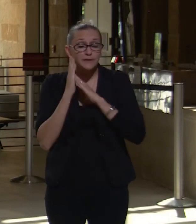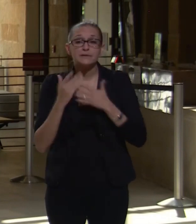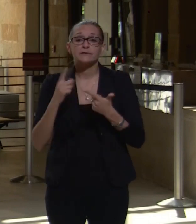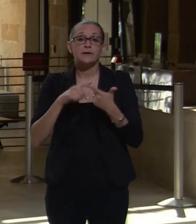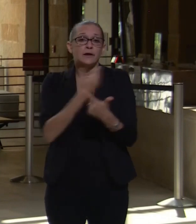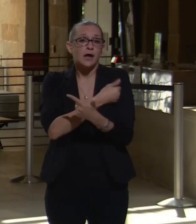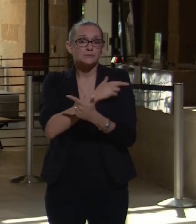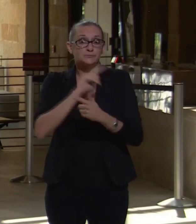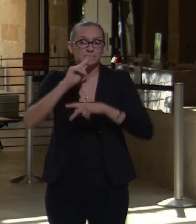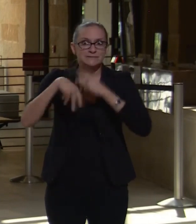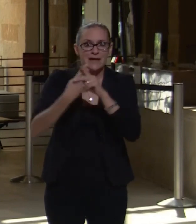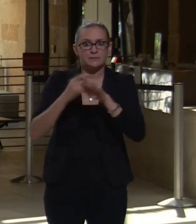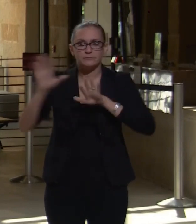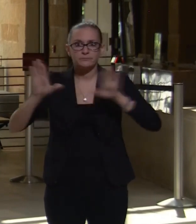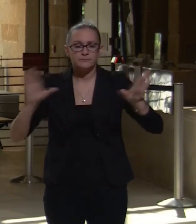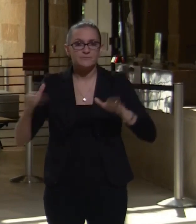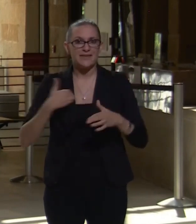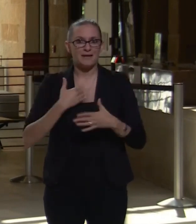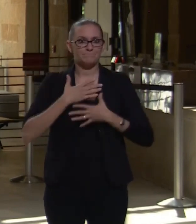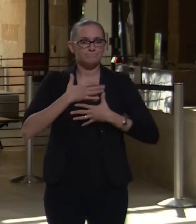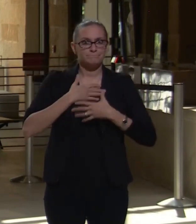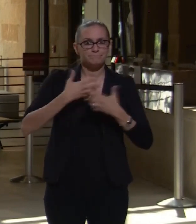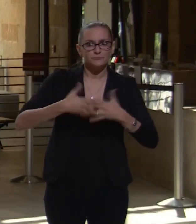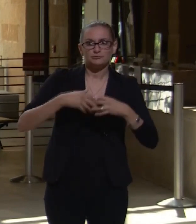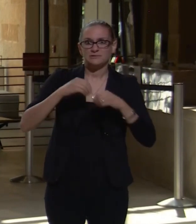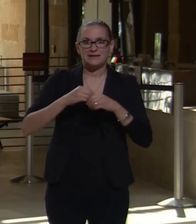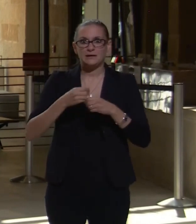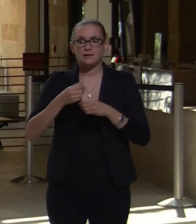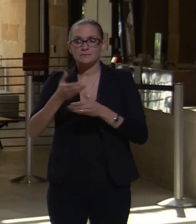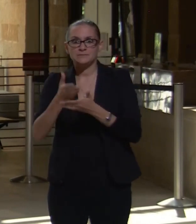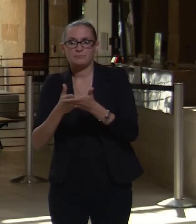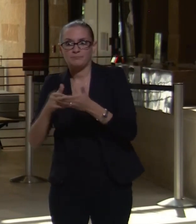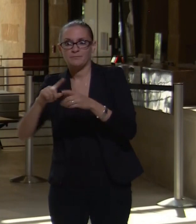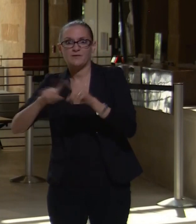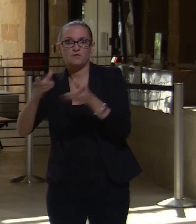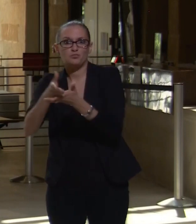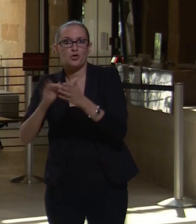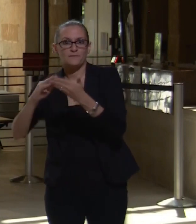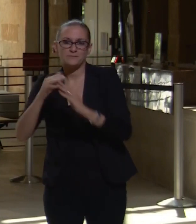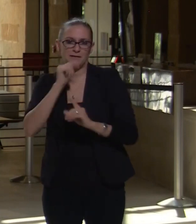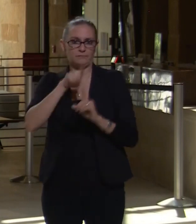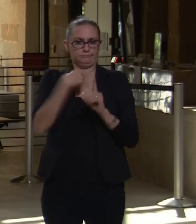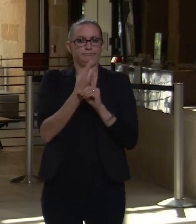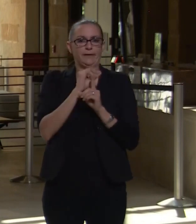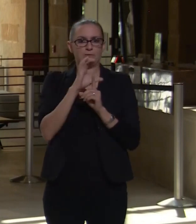There's hospital types. There's ventilators in different parts of the community, not just in the ICUs.